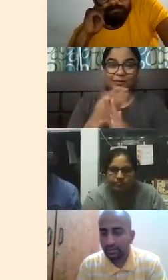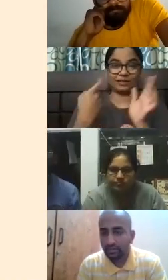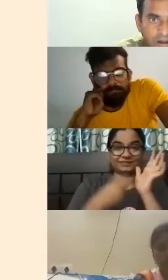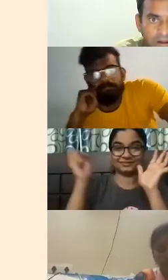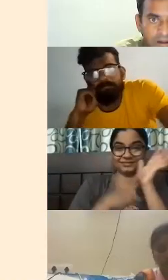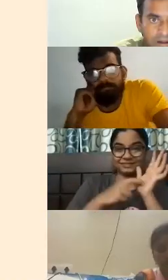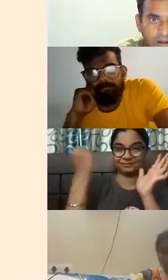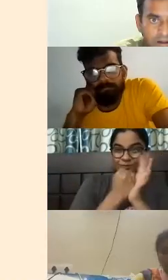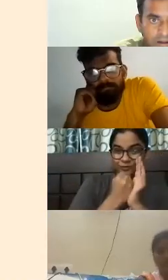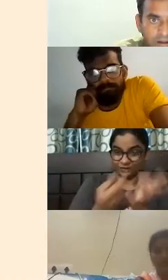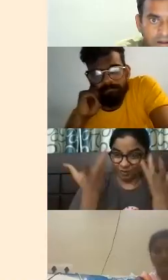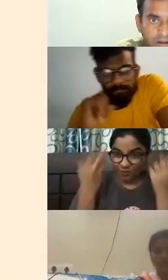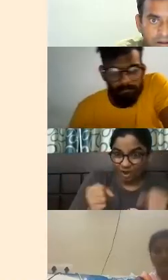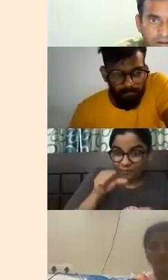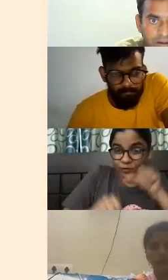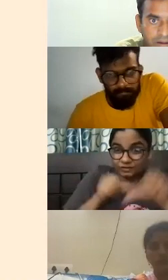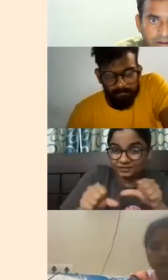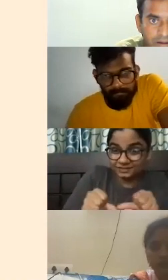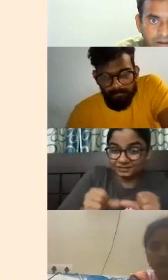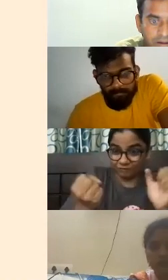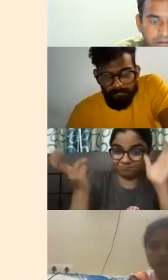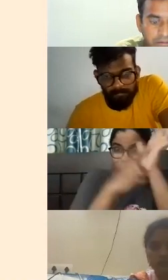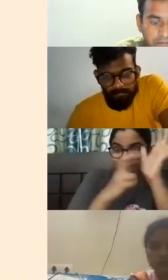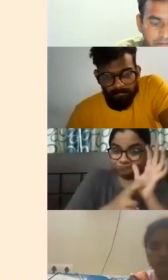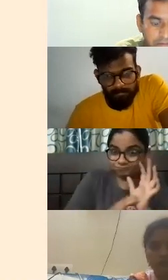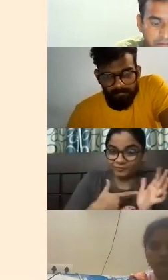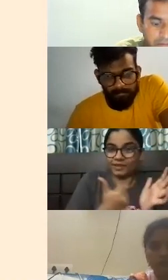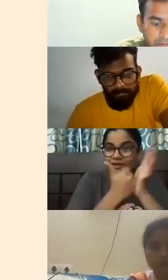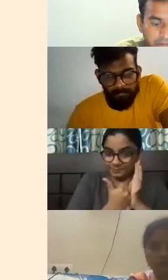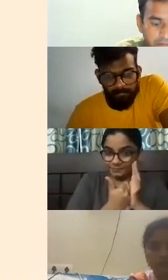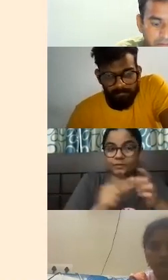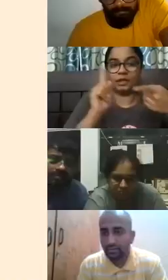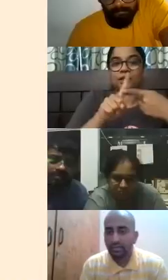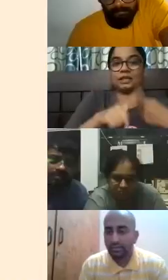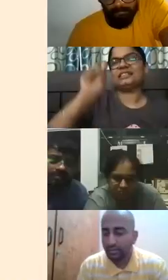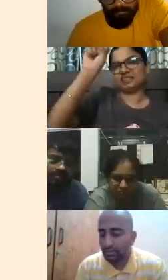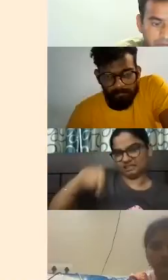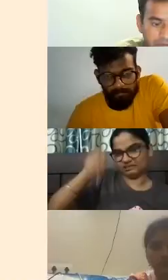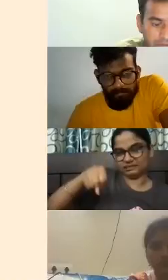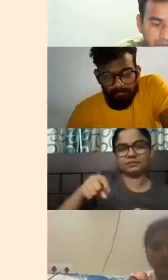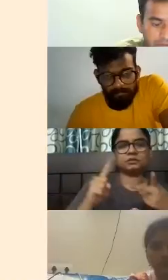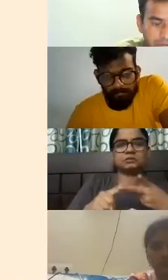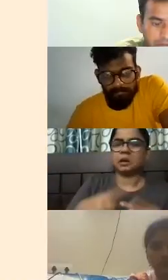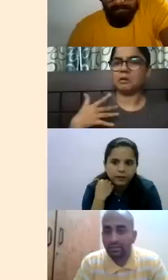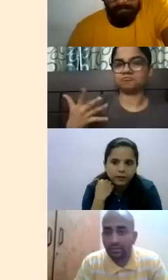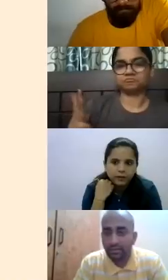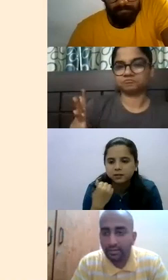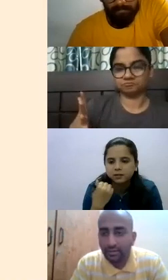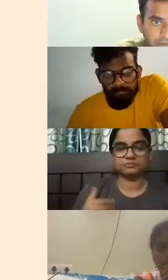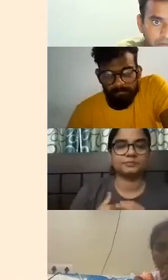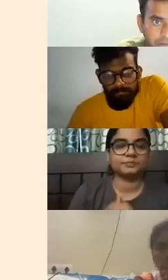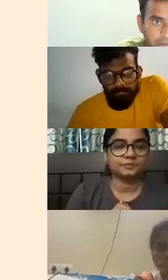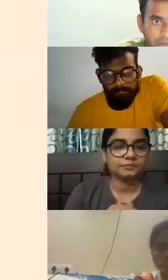Do you want help in registering for COVID vaccination for this process? Do you want any help? If